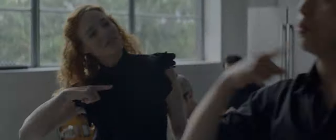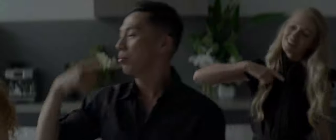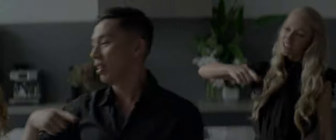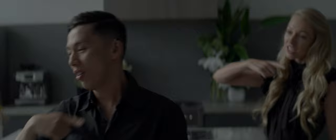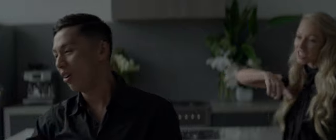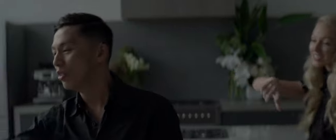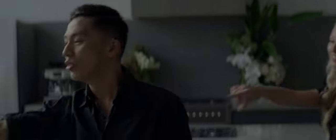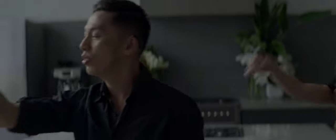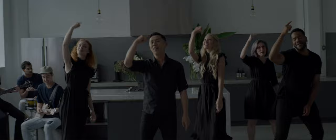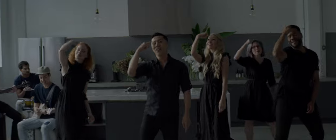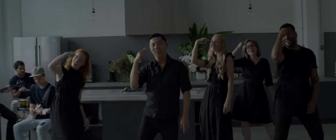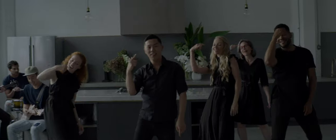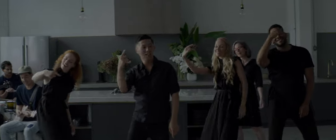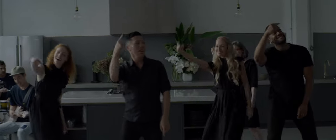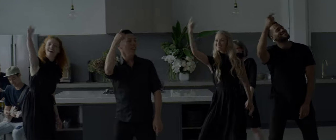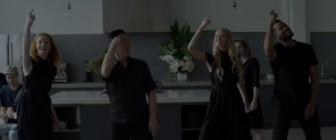mind, you're on my